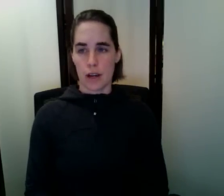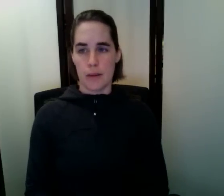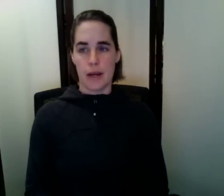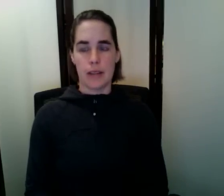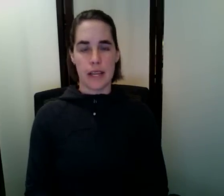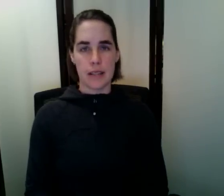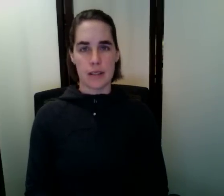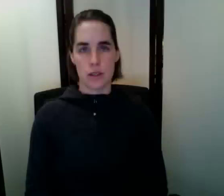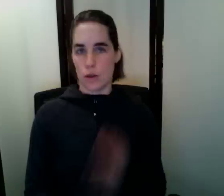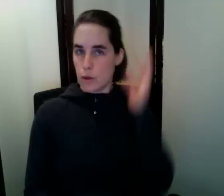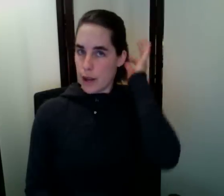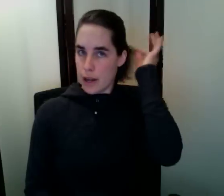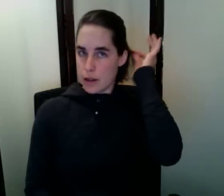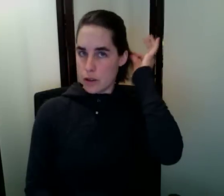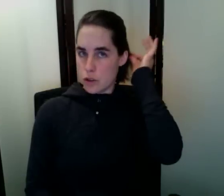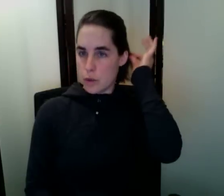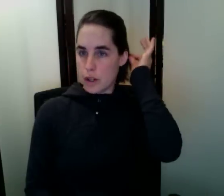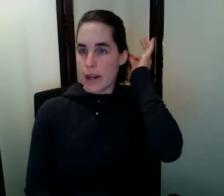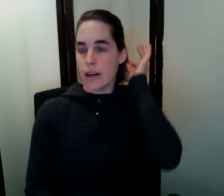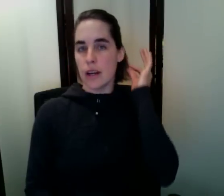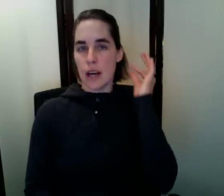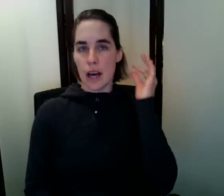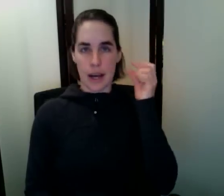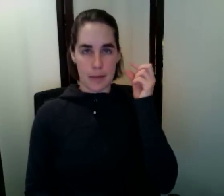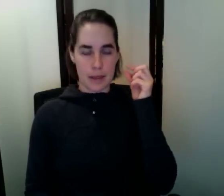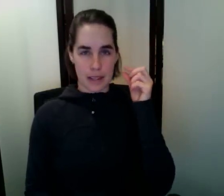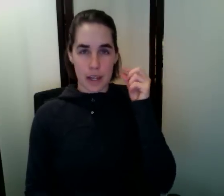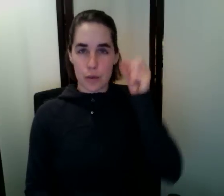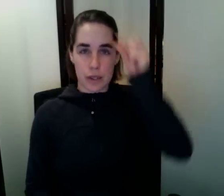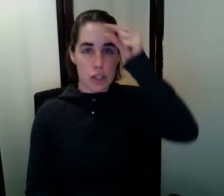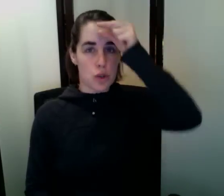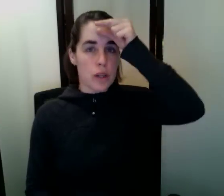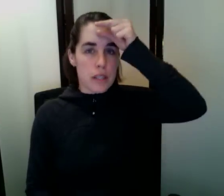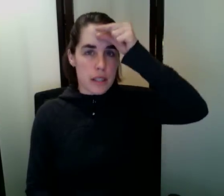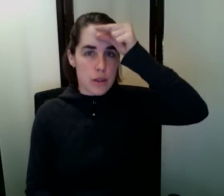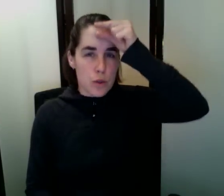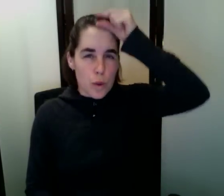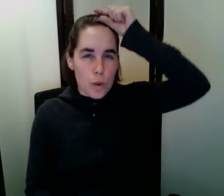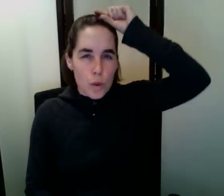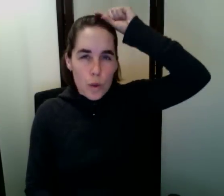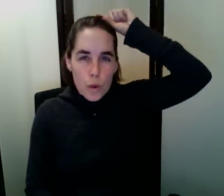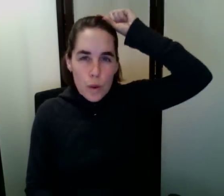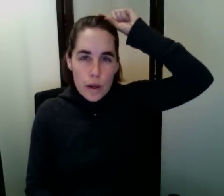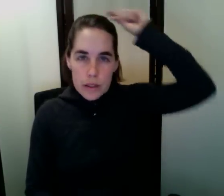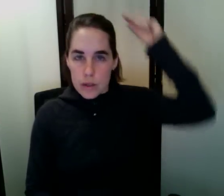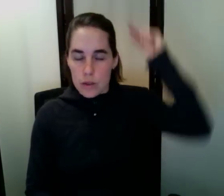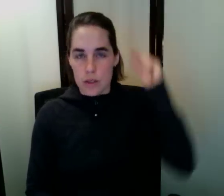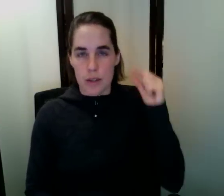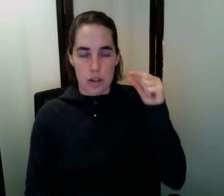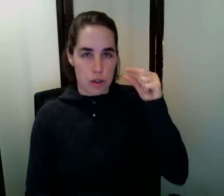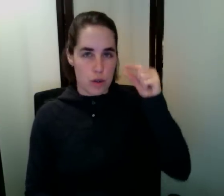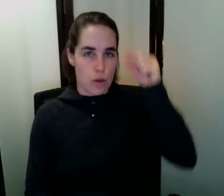hair and links so here just pull your hair buzz cut are really short is so just make sure to do the